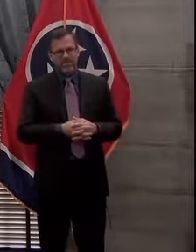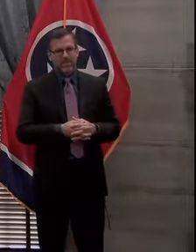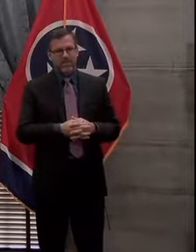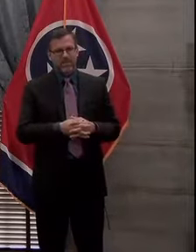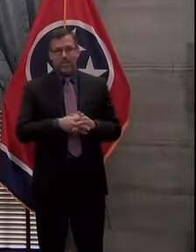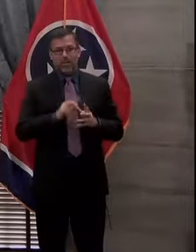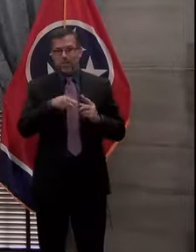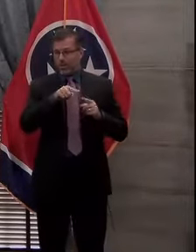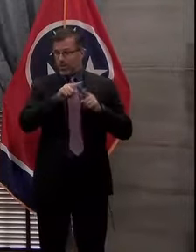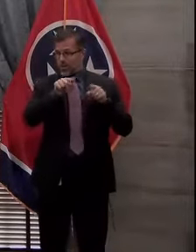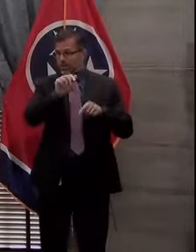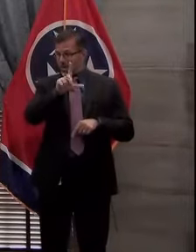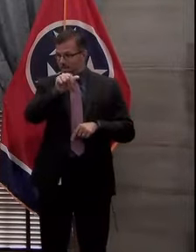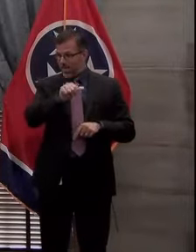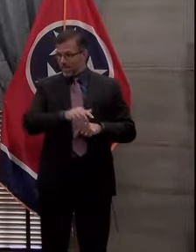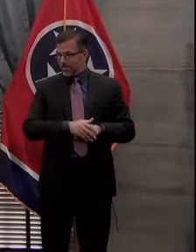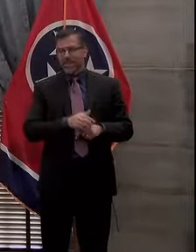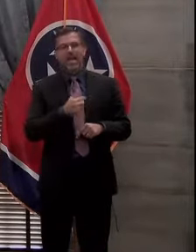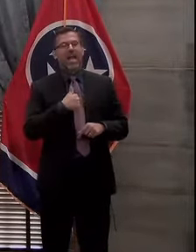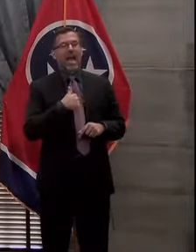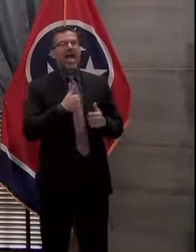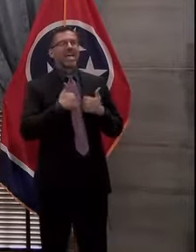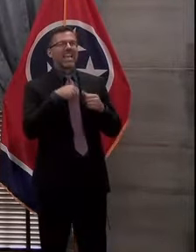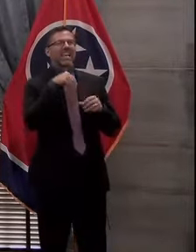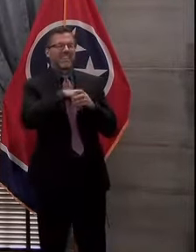Alabama? In the state of Alabama.